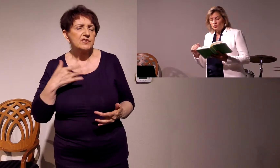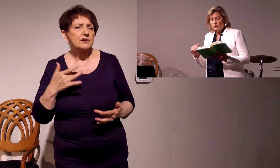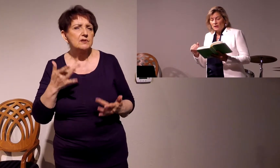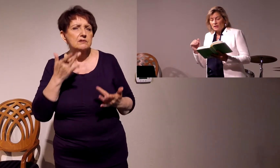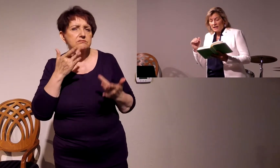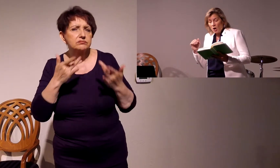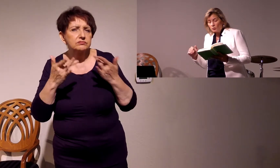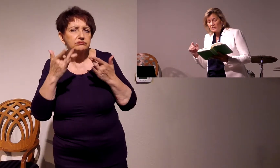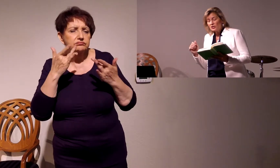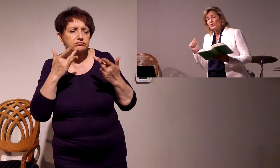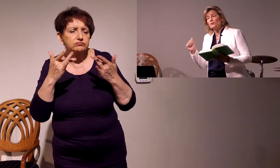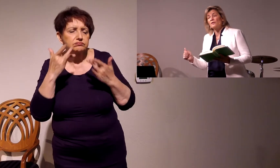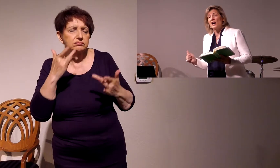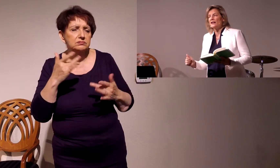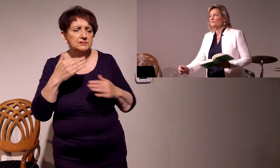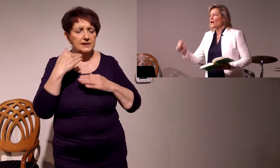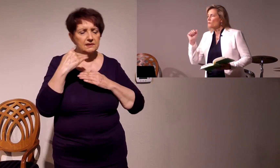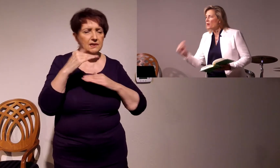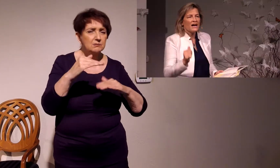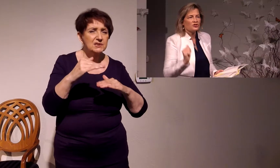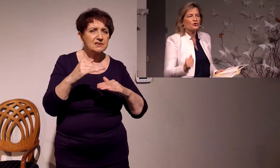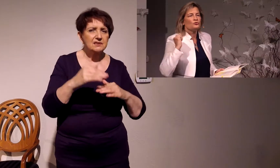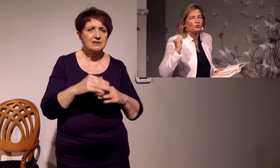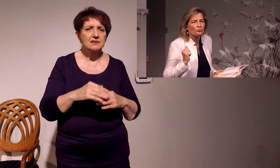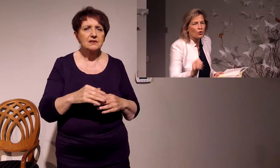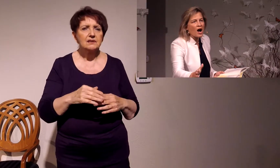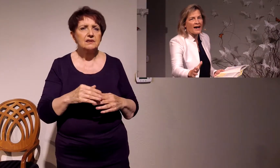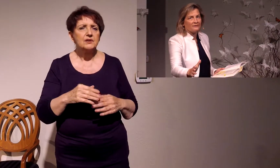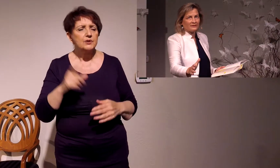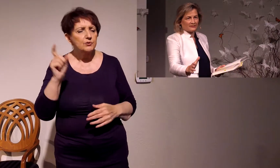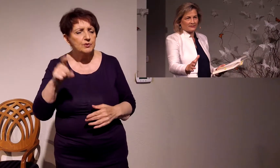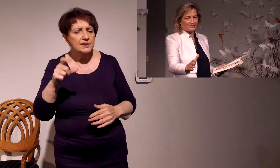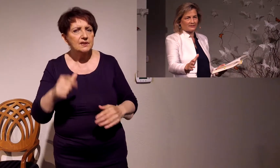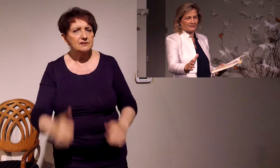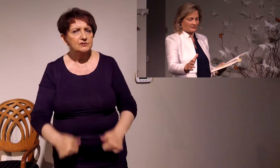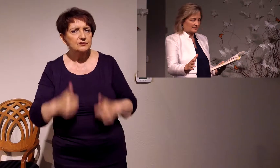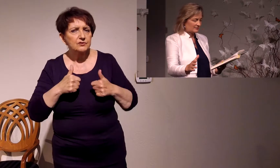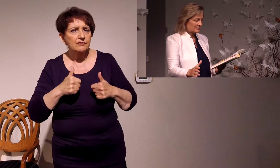need not only to survive, but to thrive.